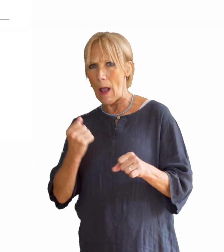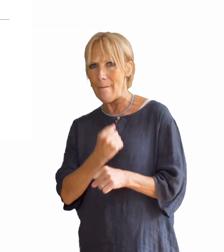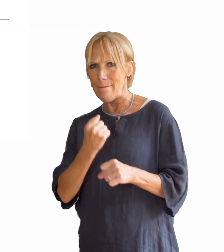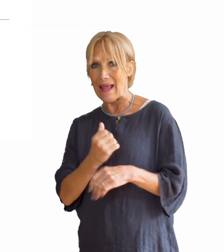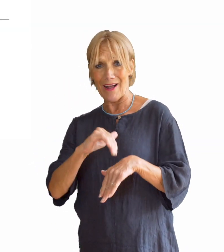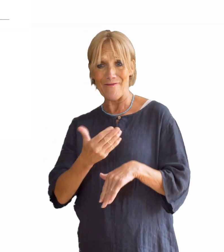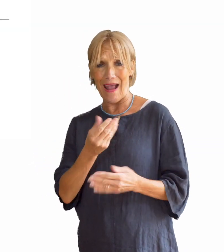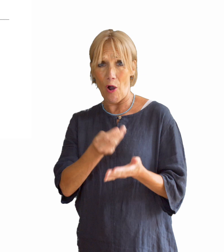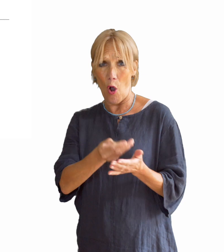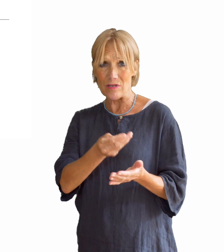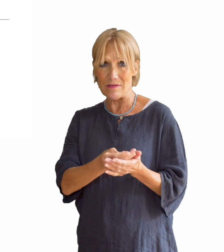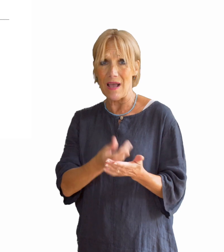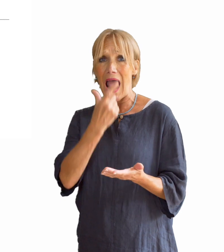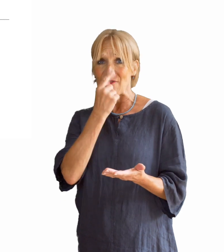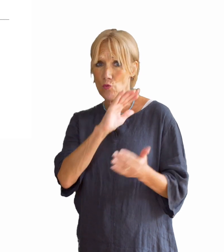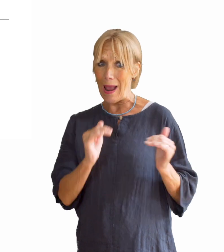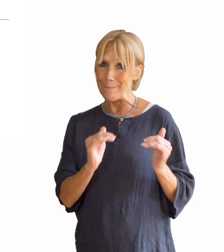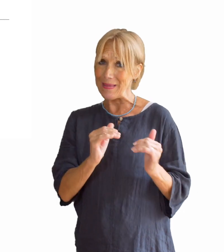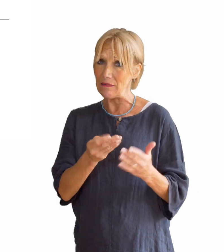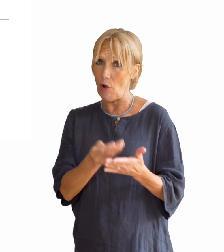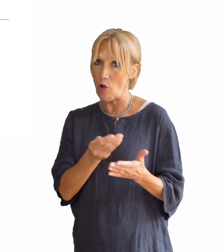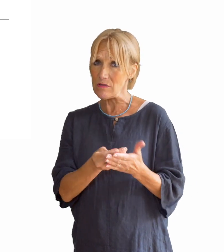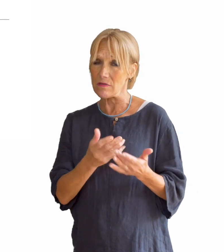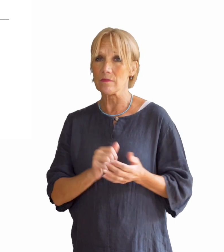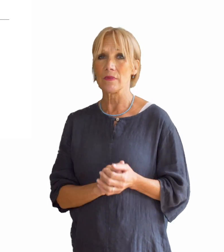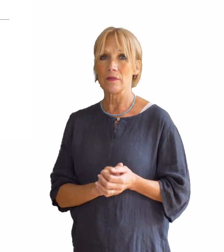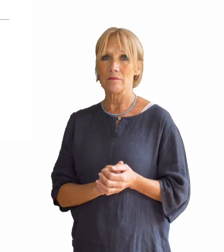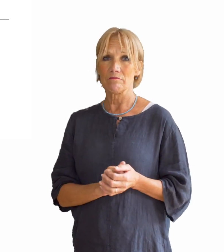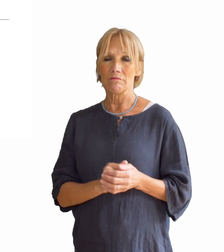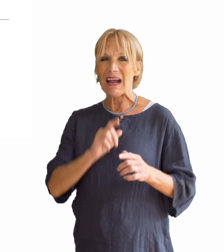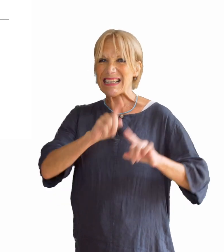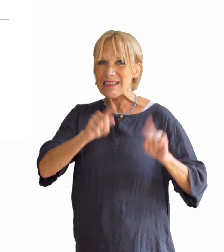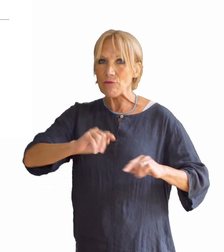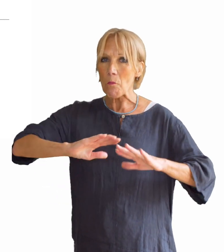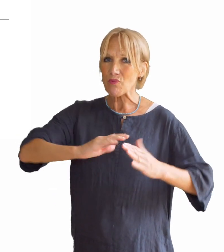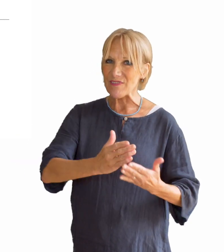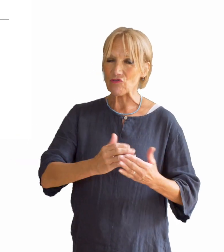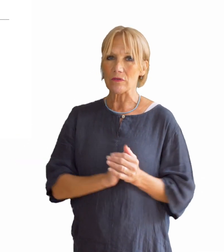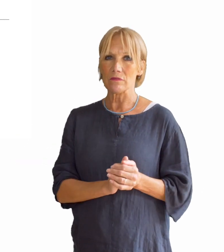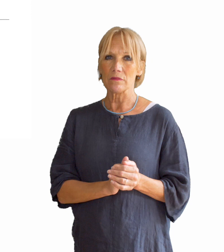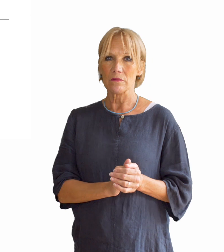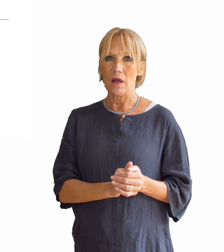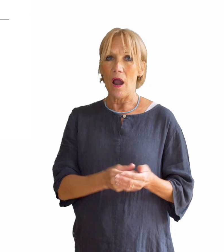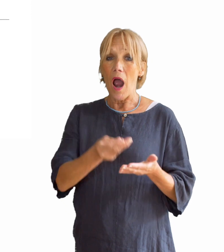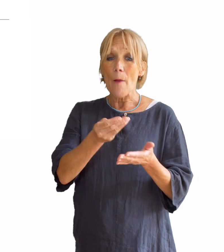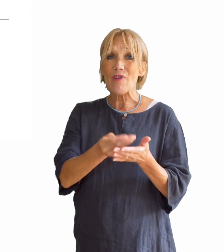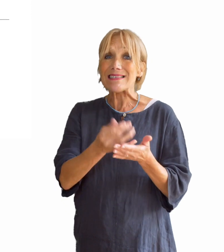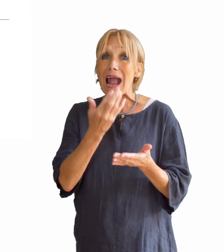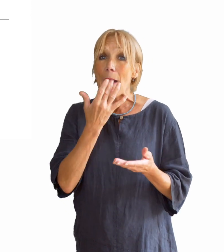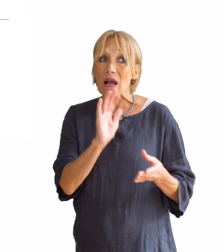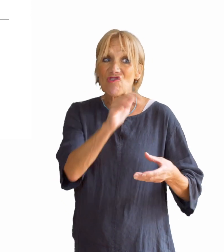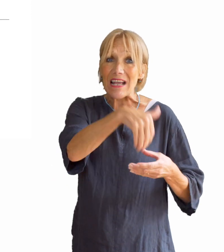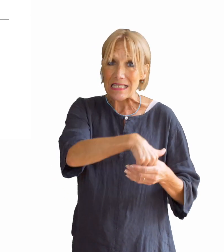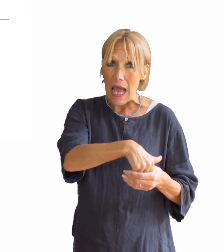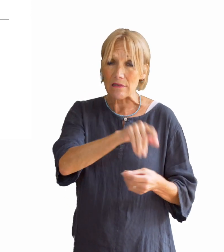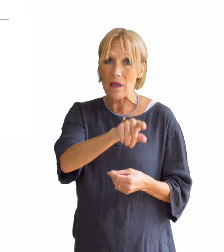Various decisions need to be made which will impact upon costs and whether these costs can be met. These include the range of provision on offer,